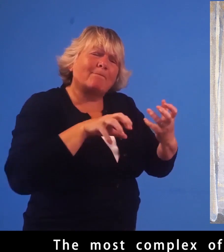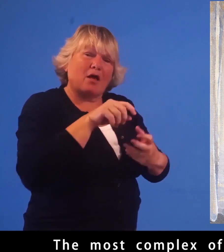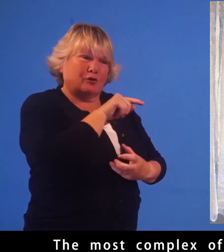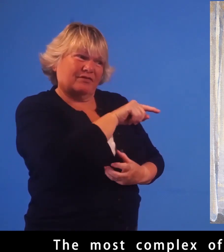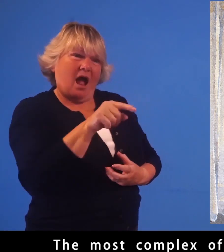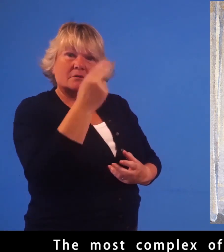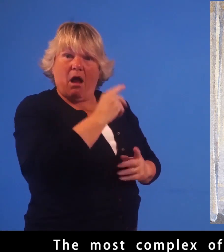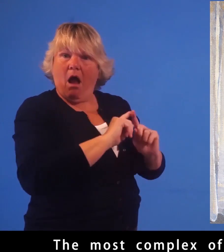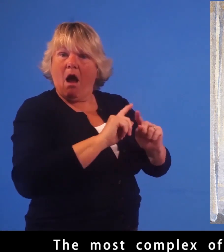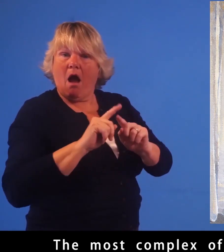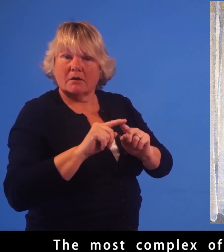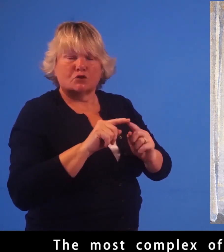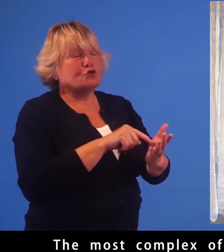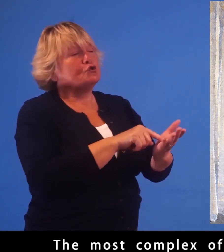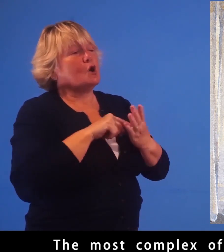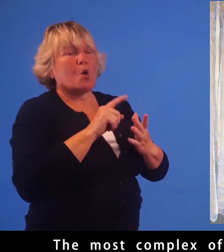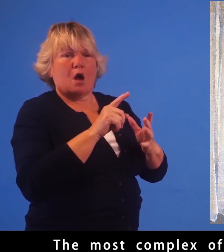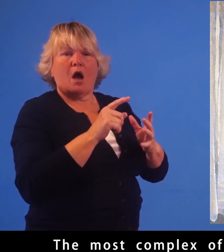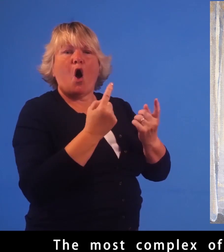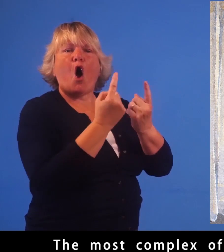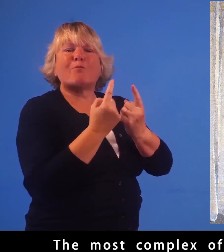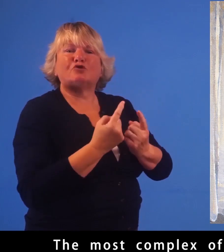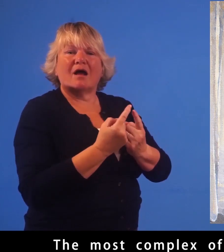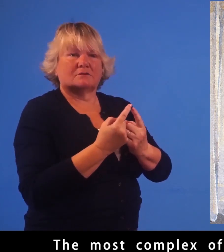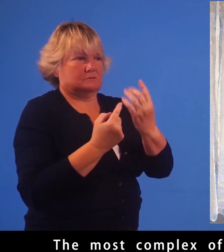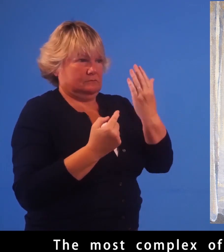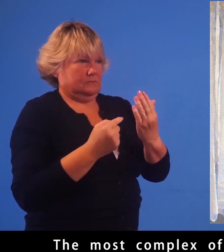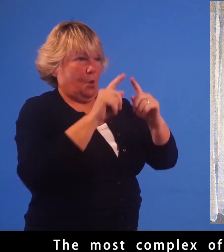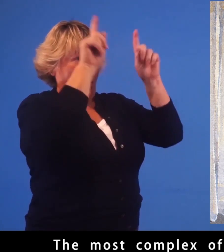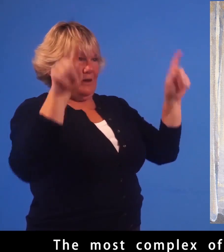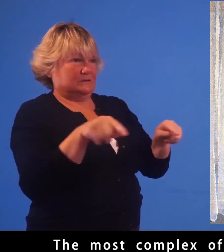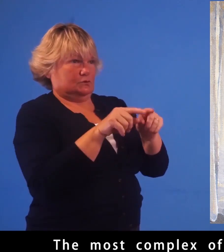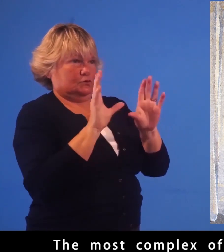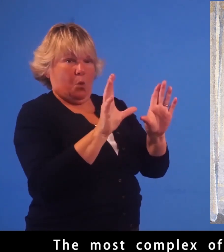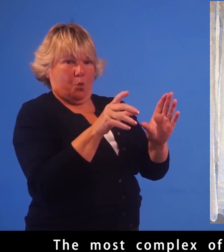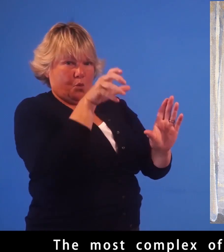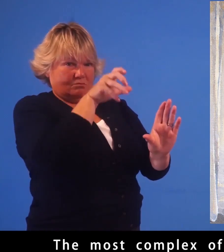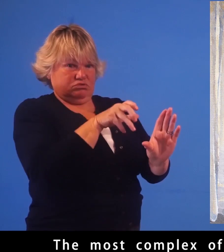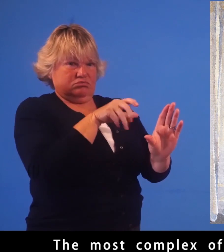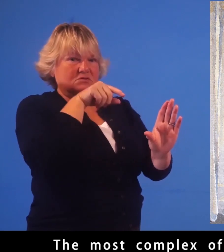The most complex of these artworks present objects against the backdrop of a window,